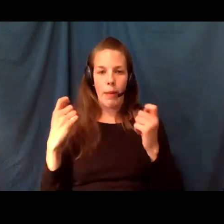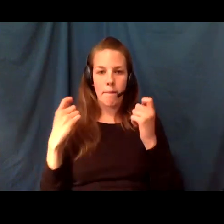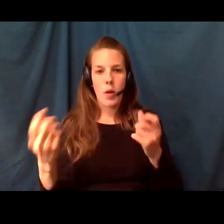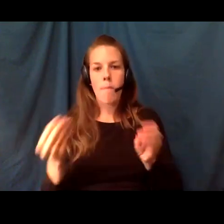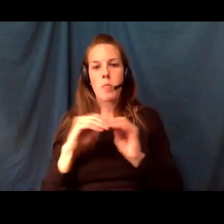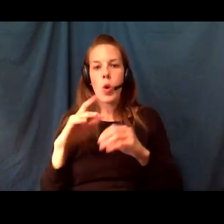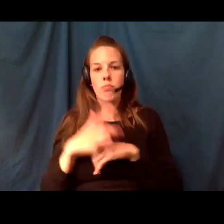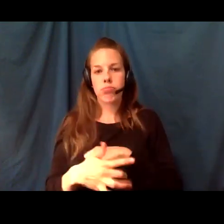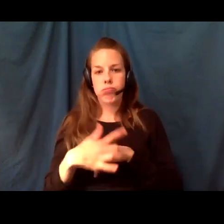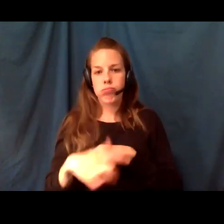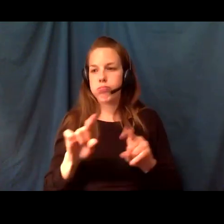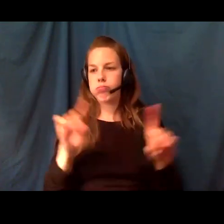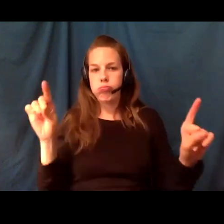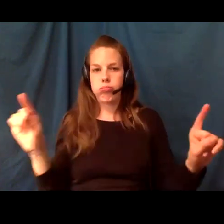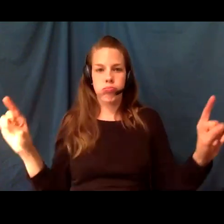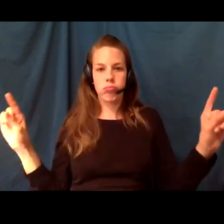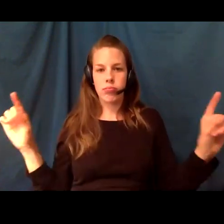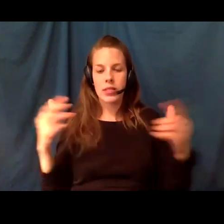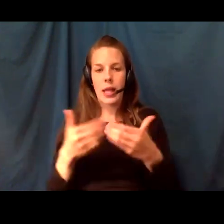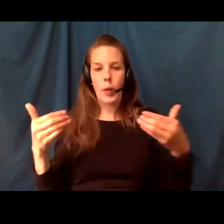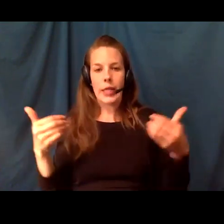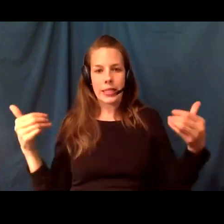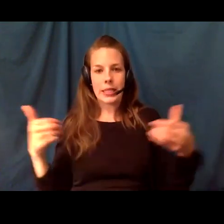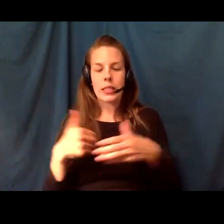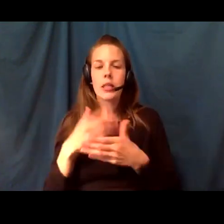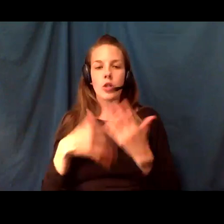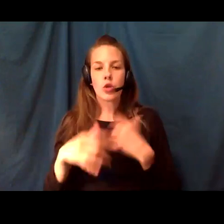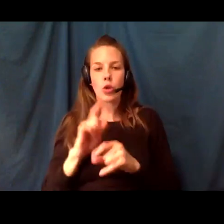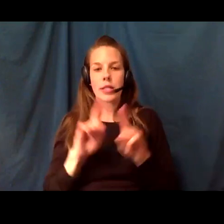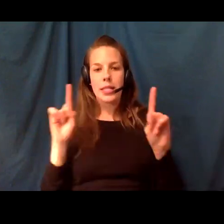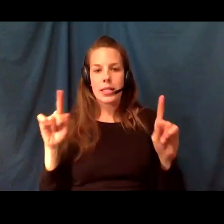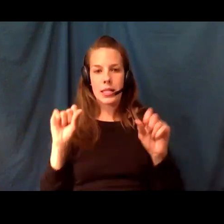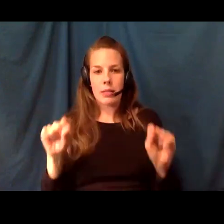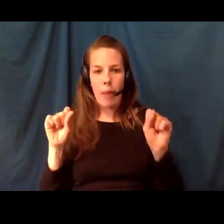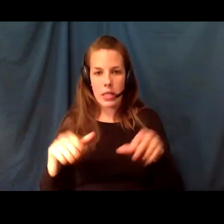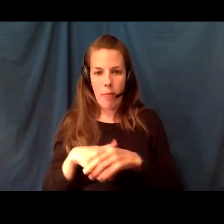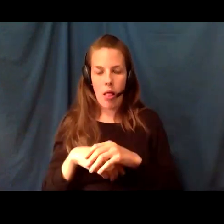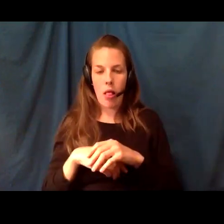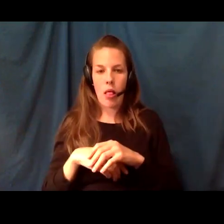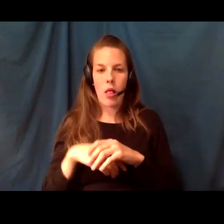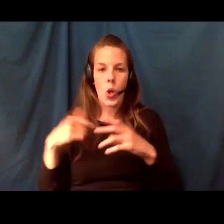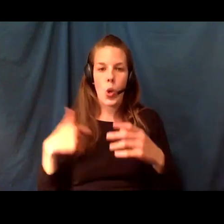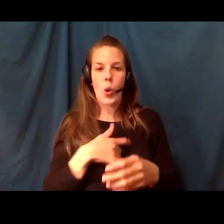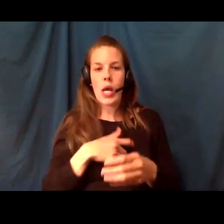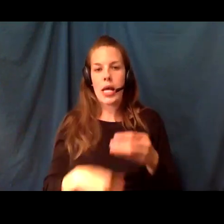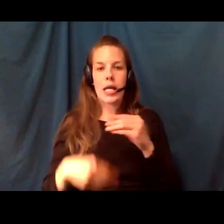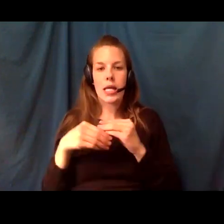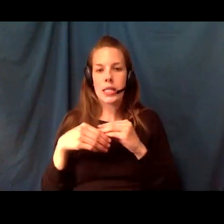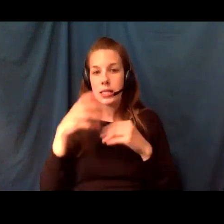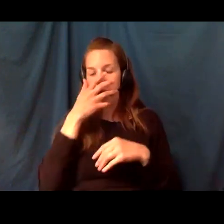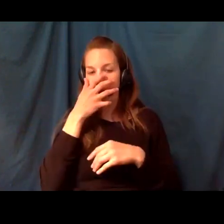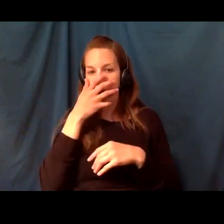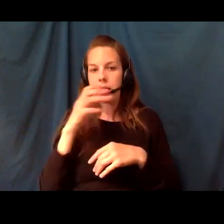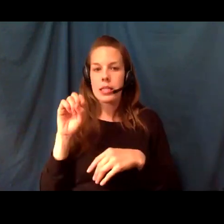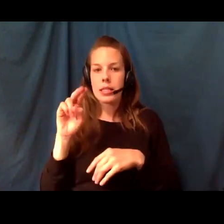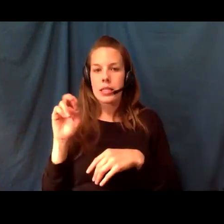room to keep everybody socially distant as possible. We've added sneeze guards, the clear